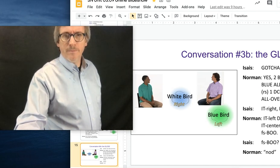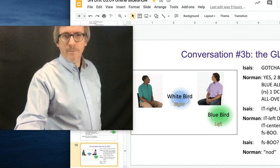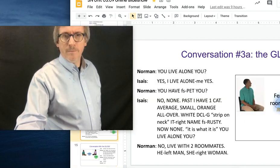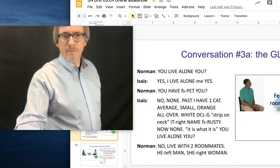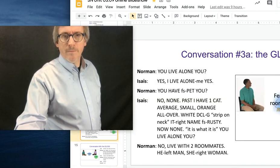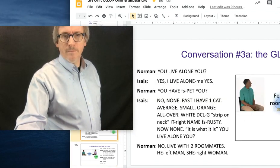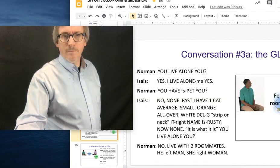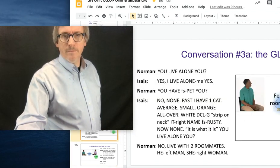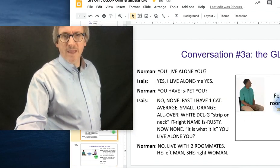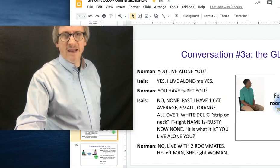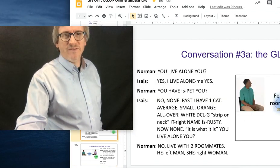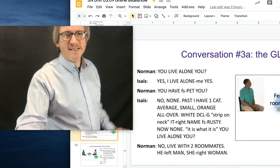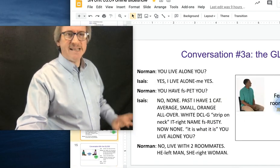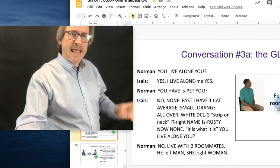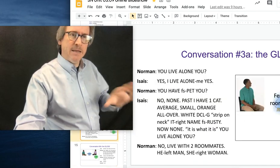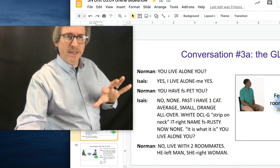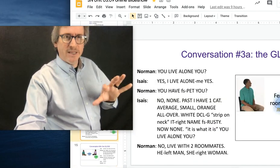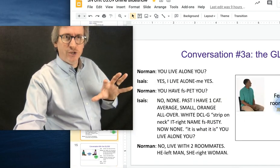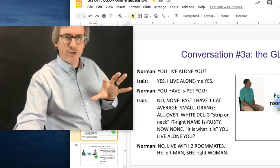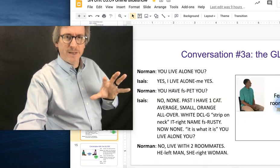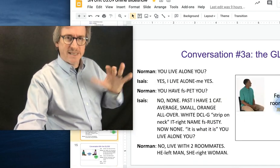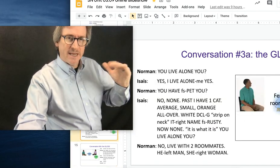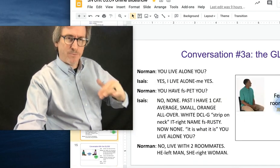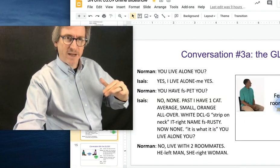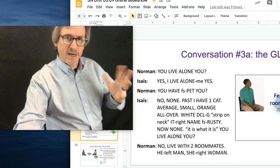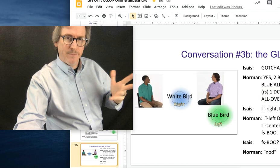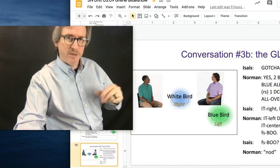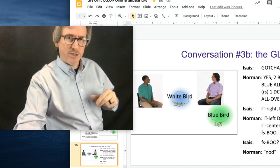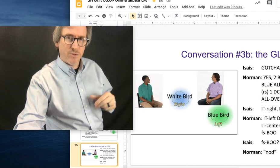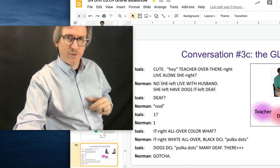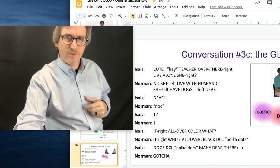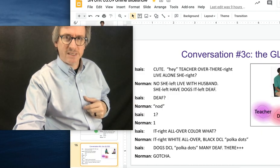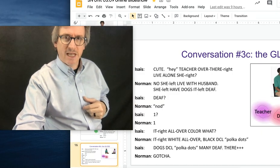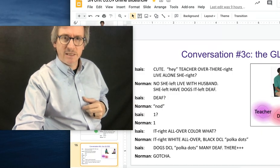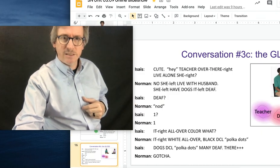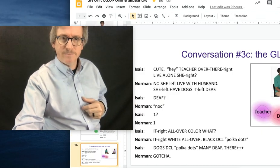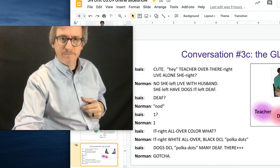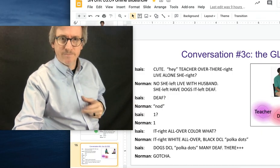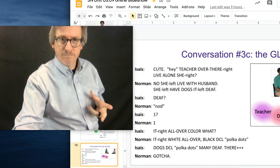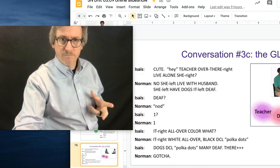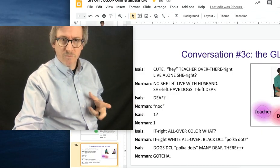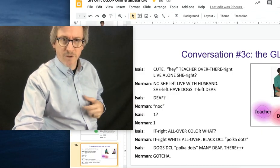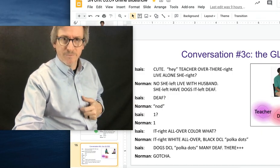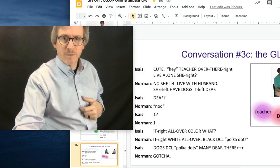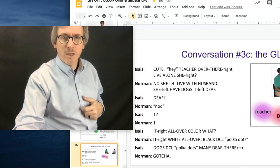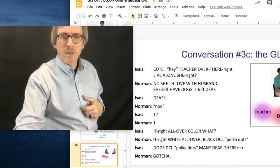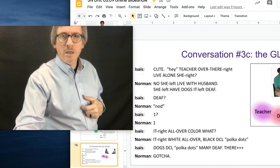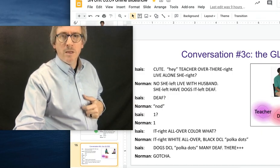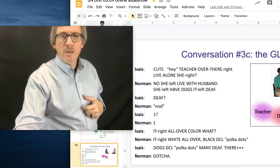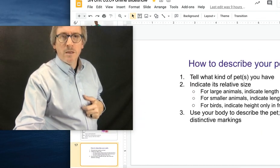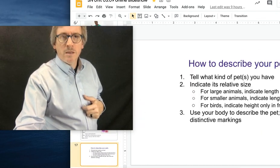Um, and if it says A and B, it's usually because I had to break it up into 2 or 3 slides.